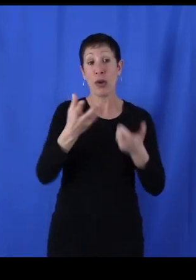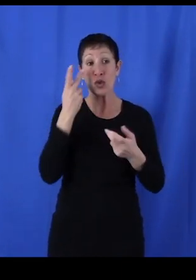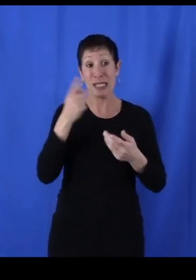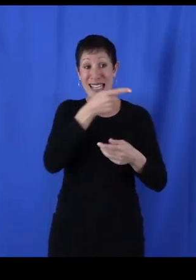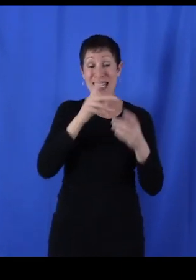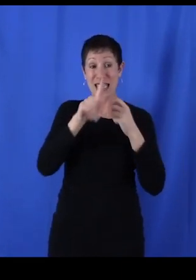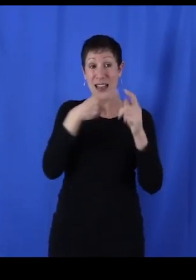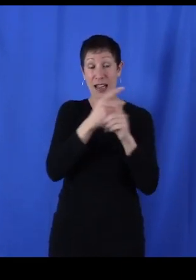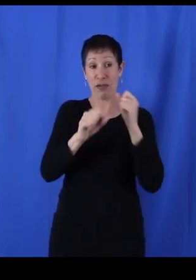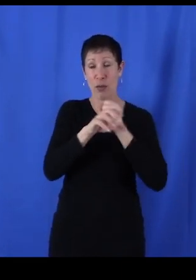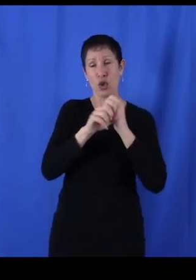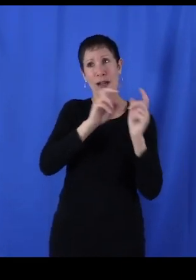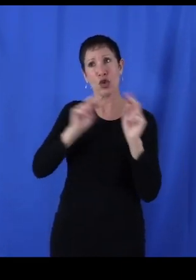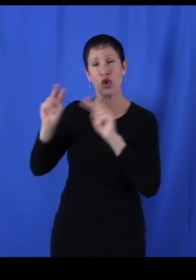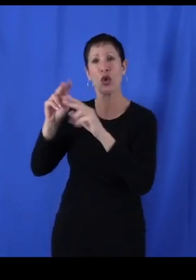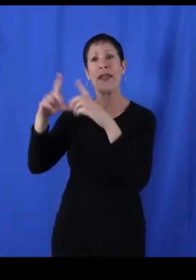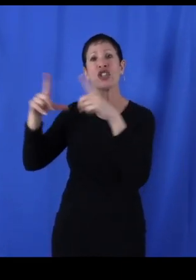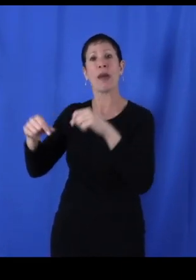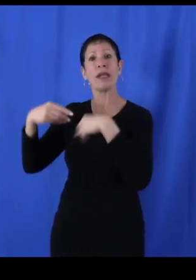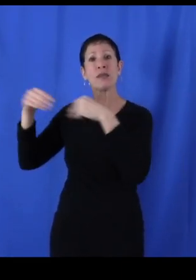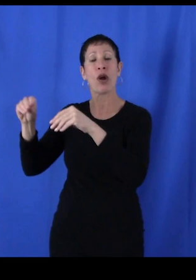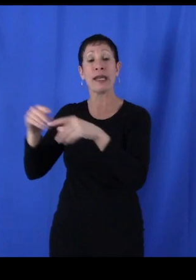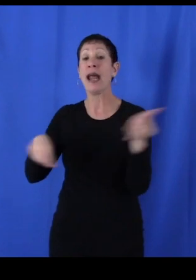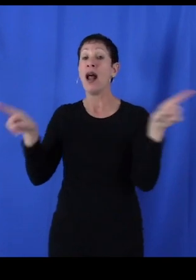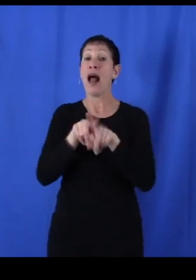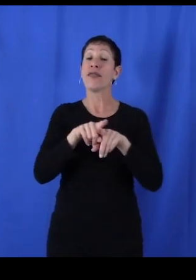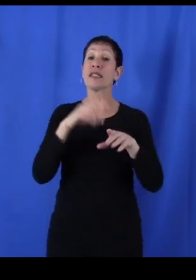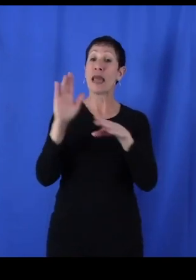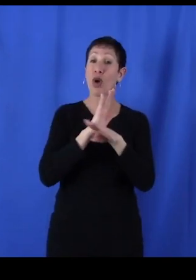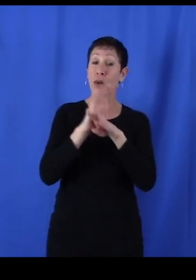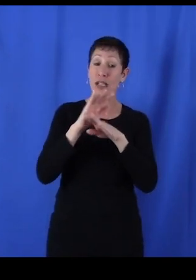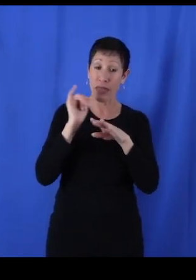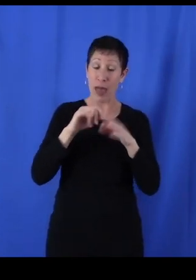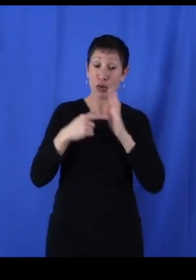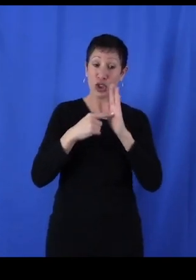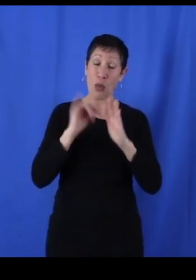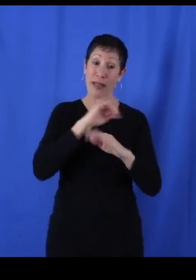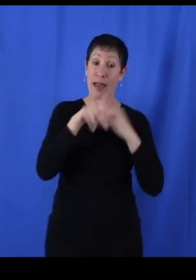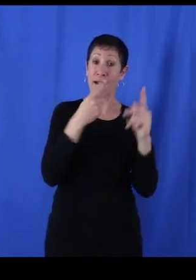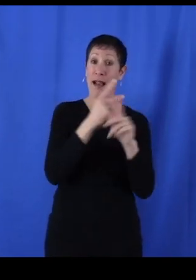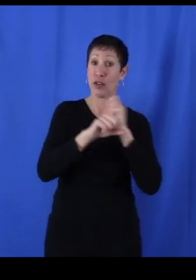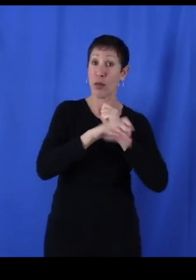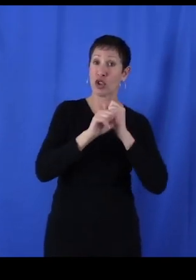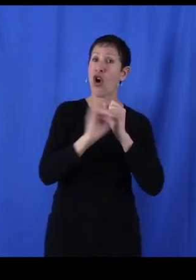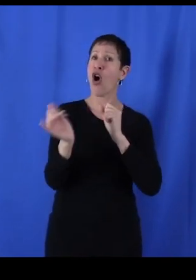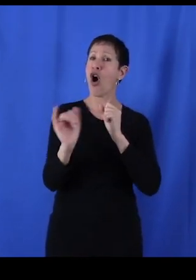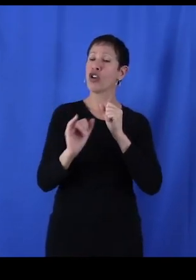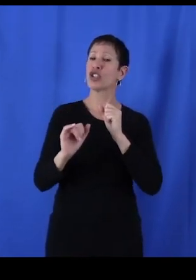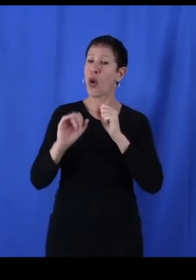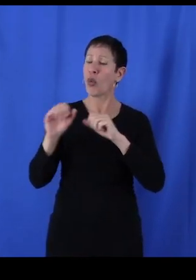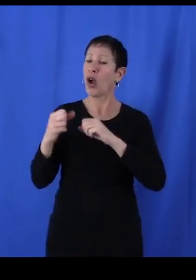to the Japanese market even to see these. And the same corporations that were putting on these commercials